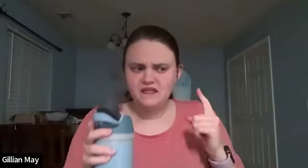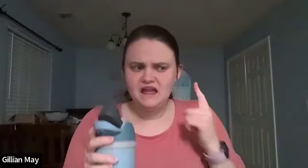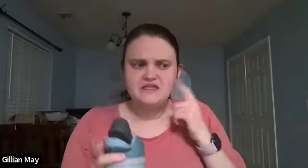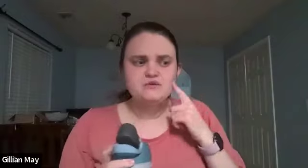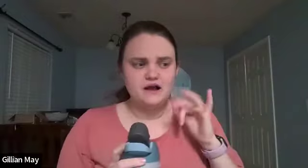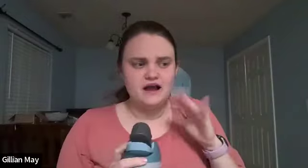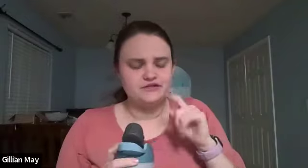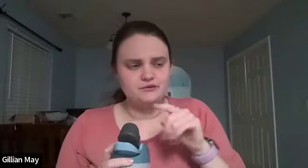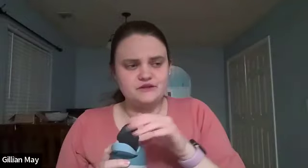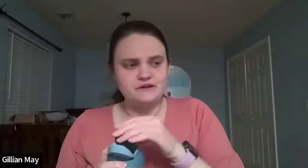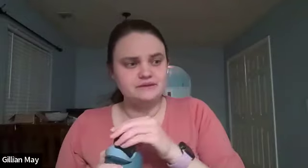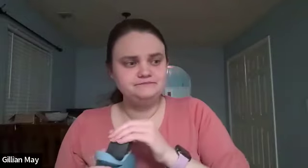I think we're about halfway through with them again.